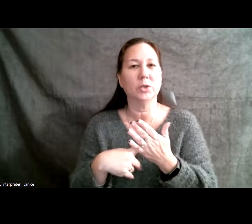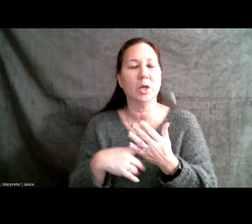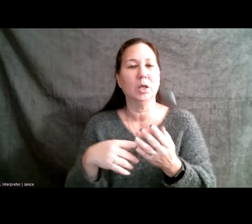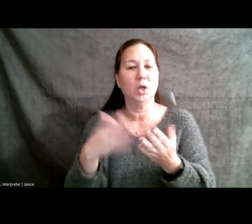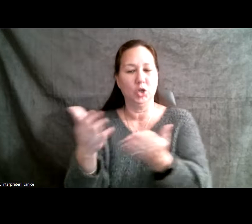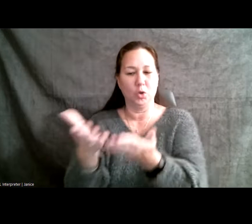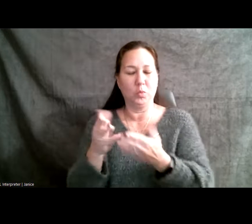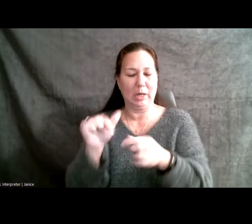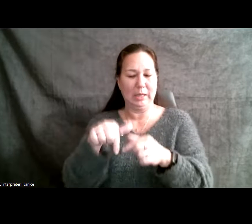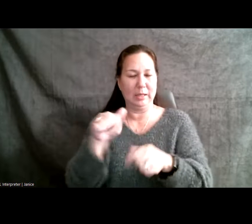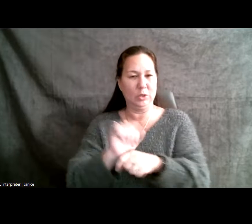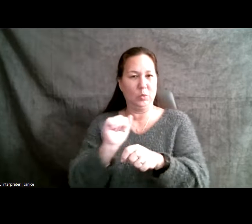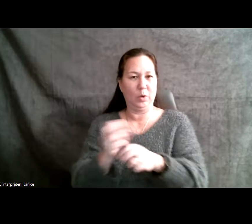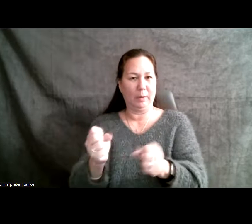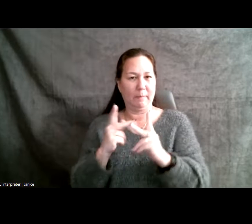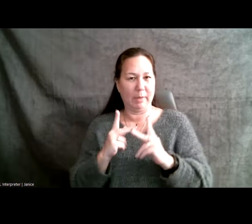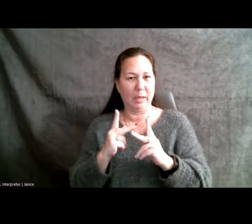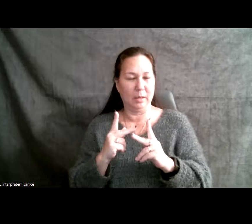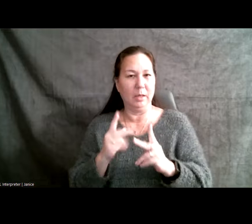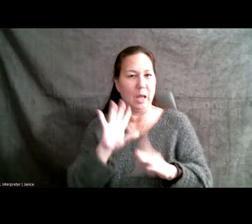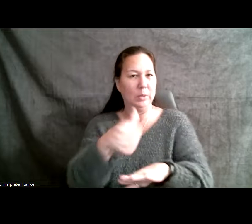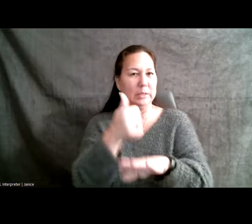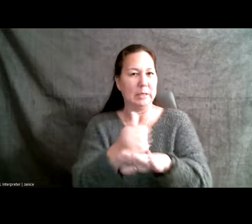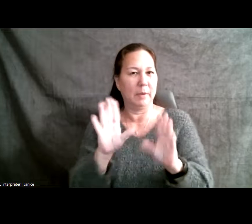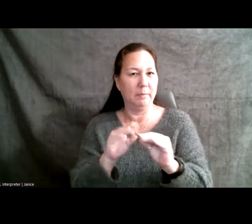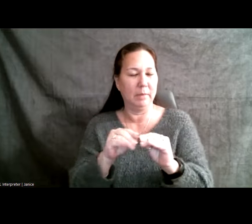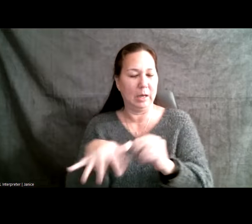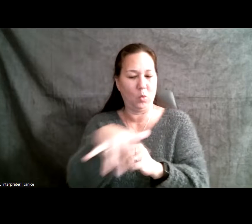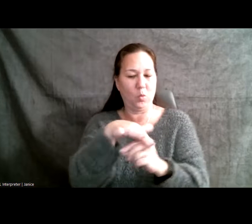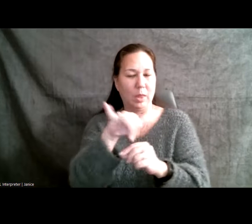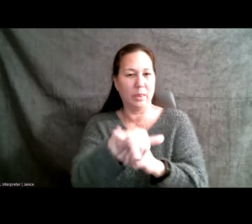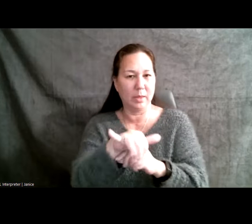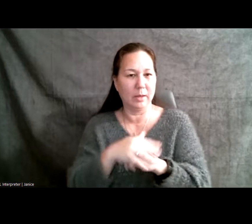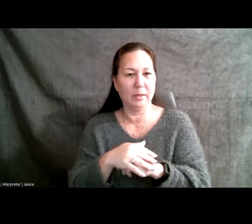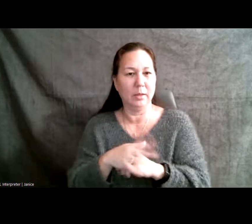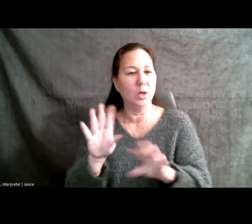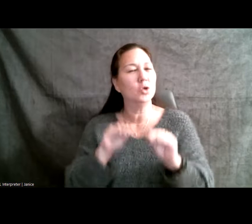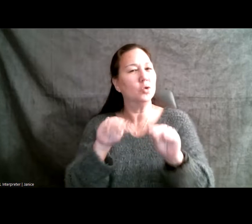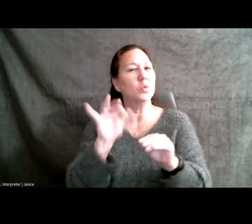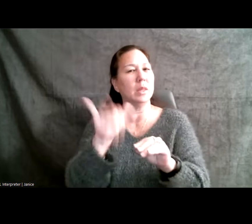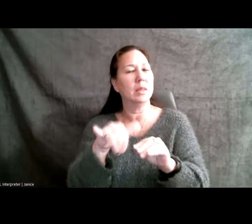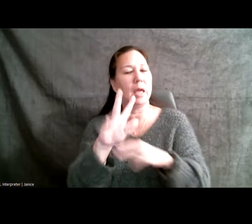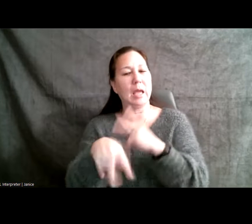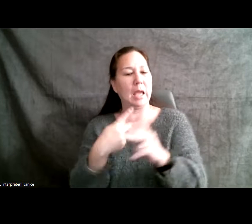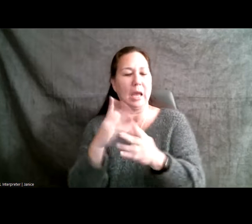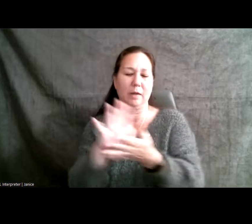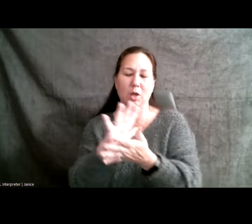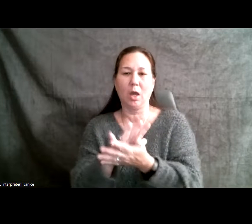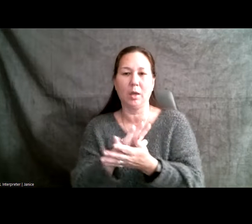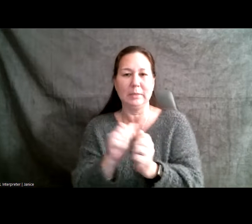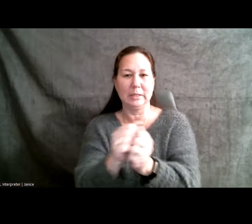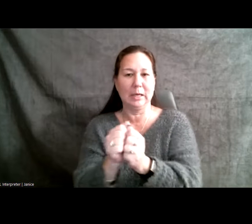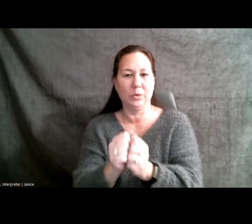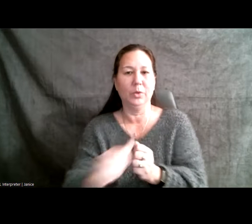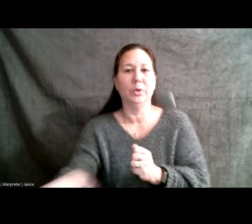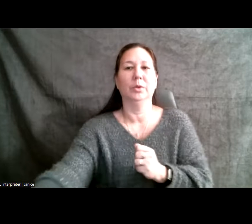mind, I'd like to arrange a meeting around that, to put that type of document together,